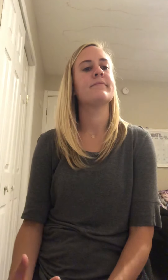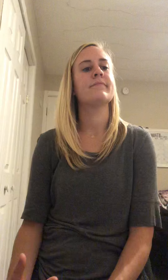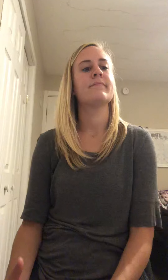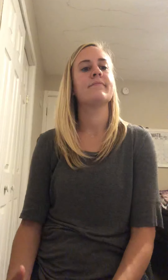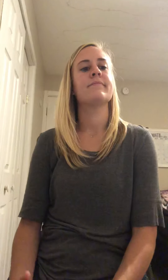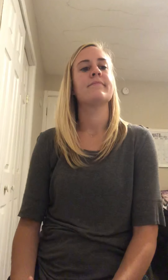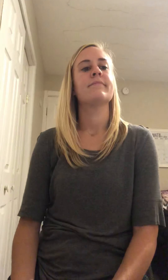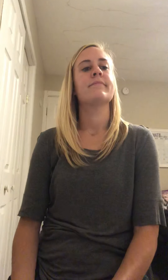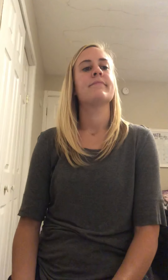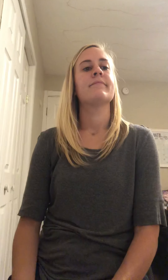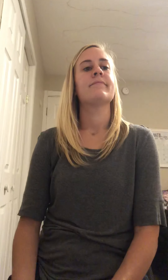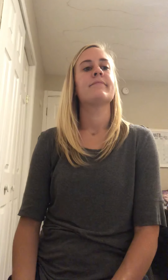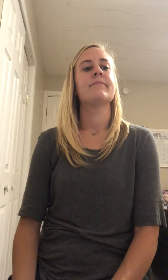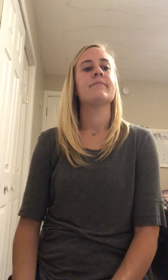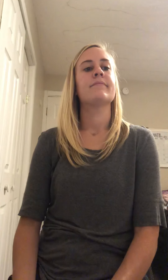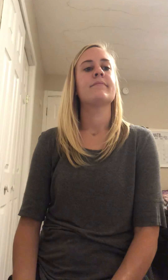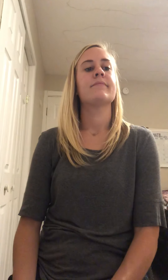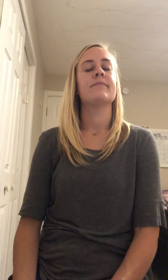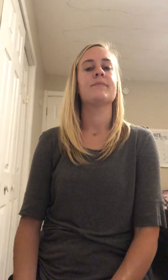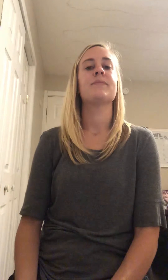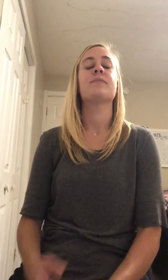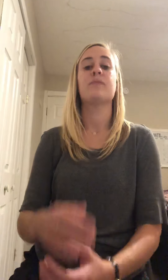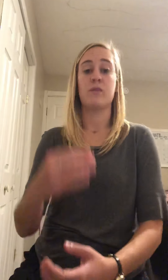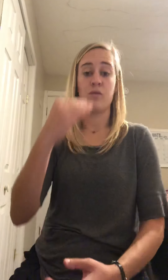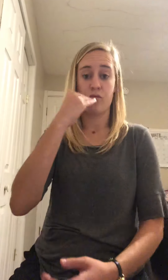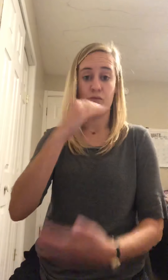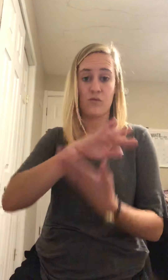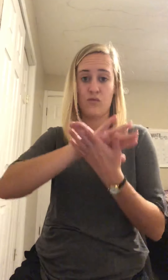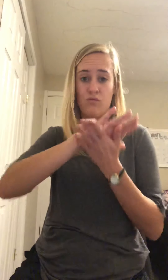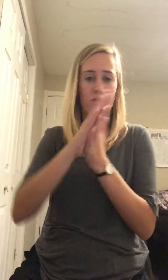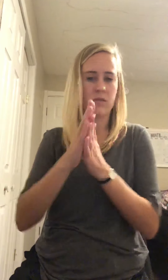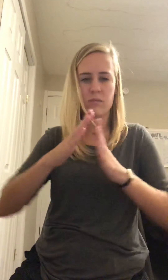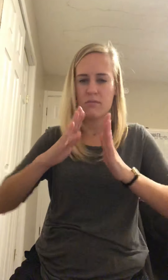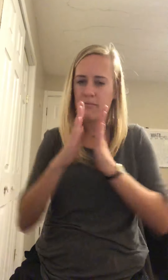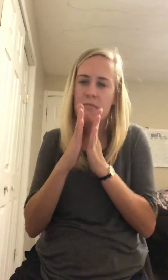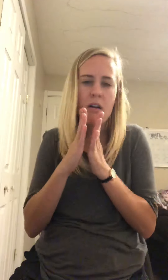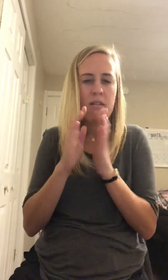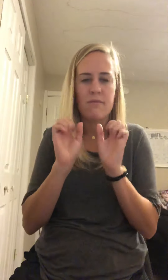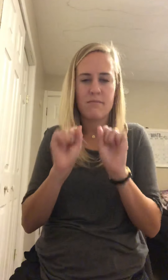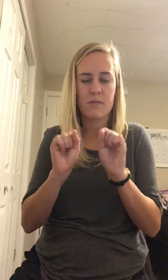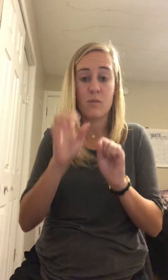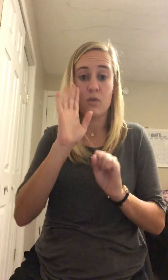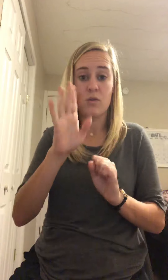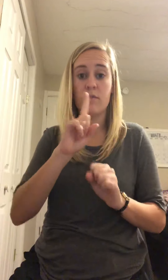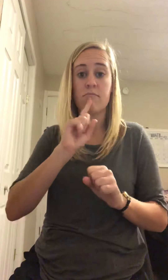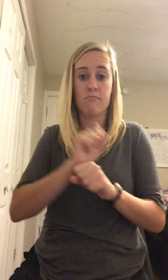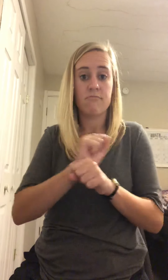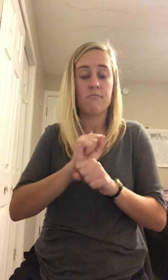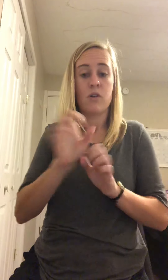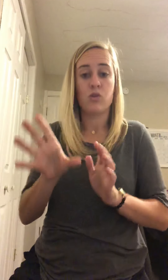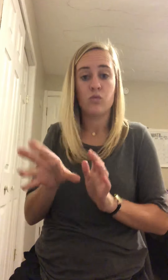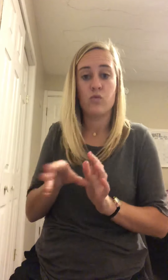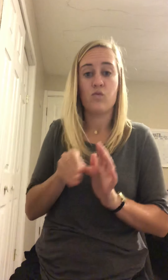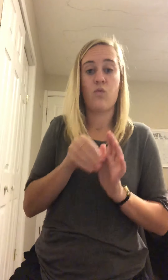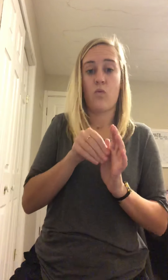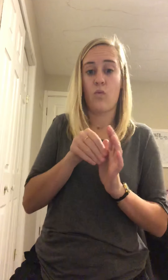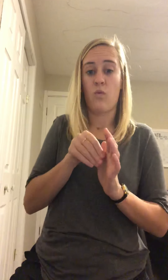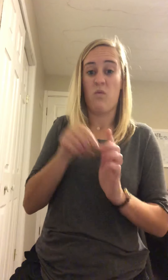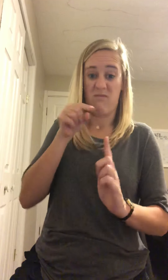Once the food particles are in their smallest form, they are then going to be absorbed. Absorption is a key process because without absorption, food would